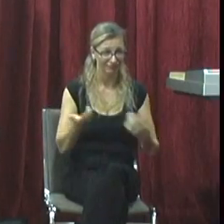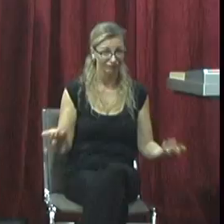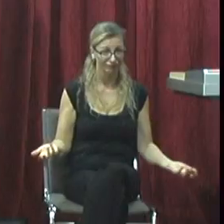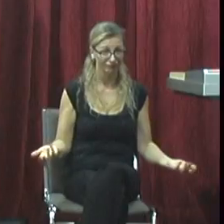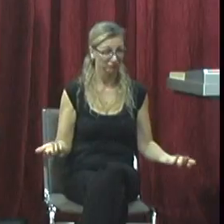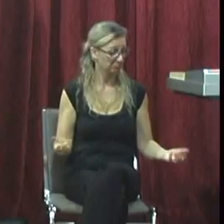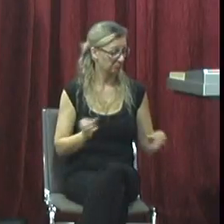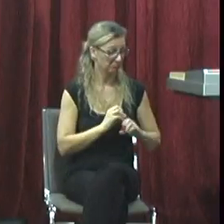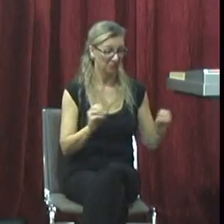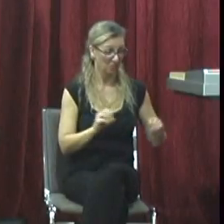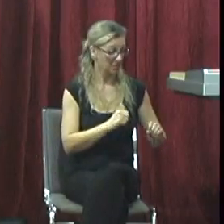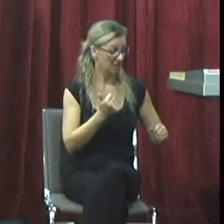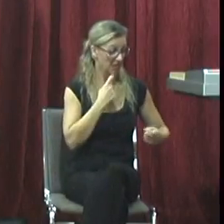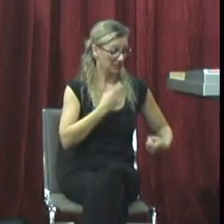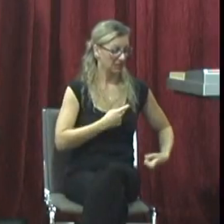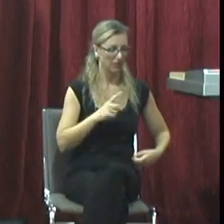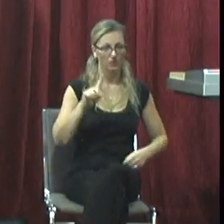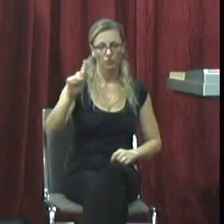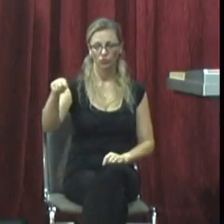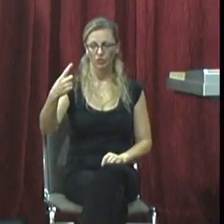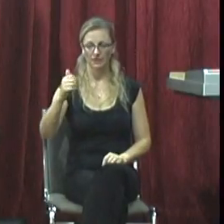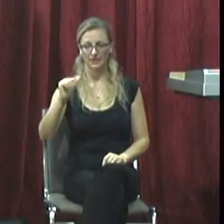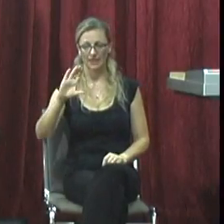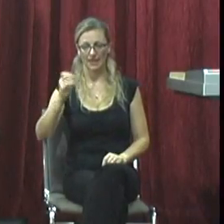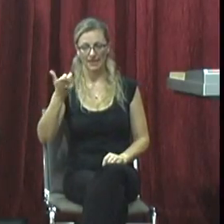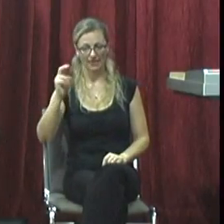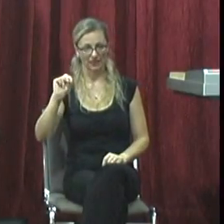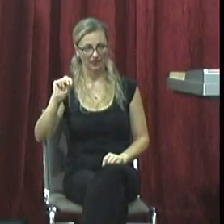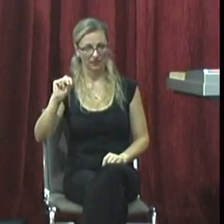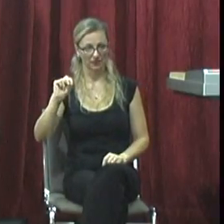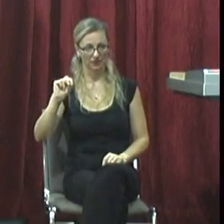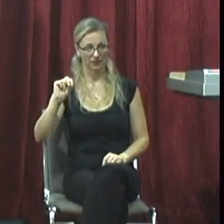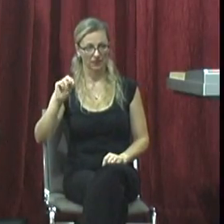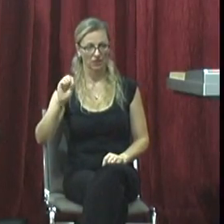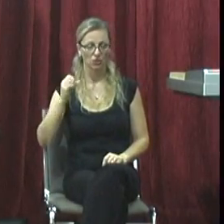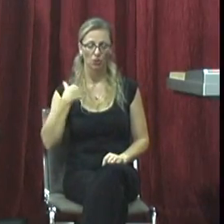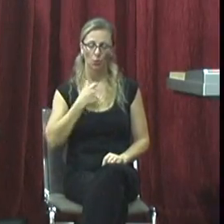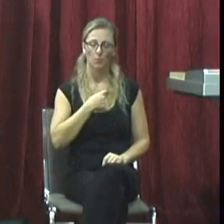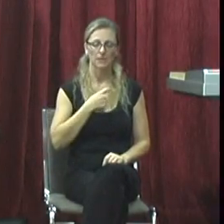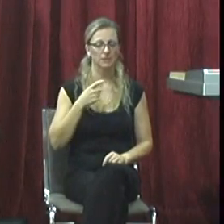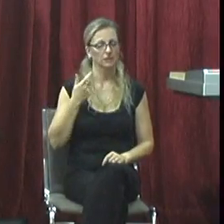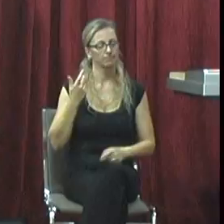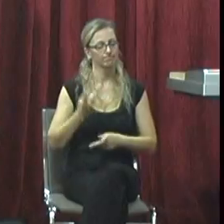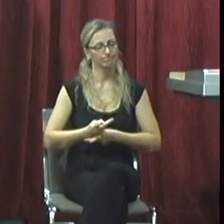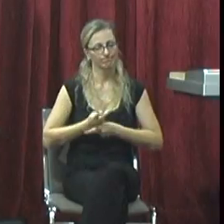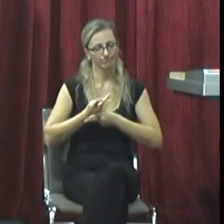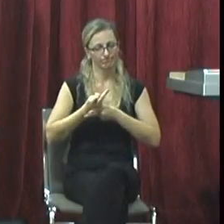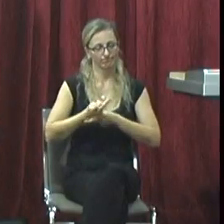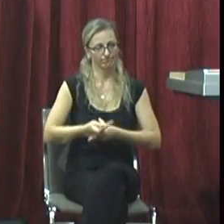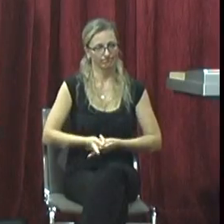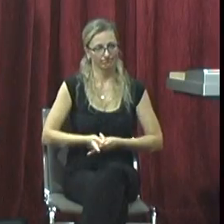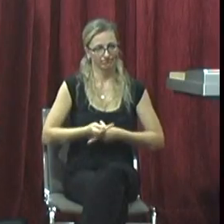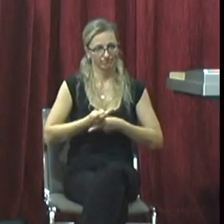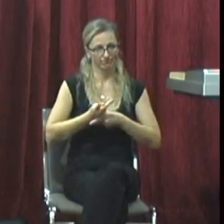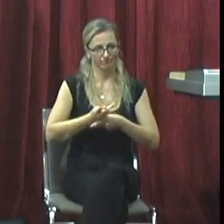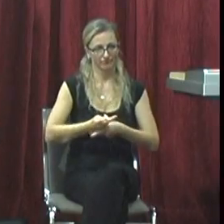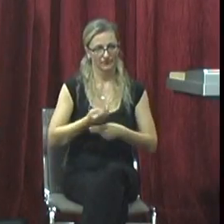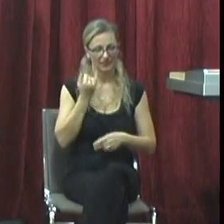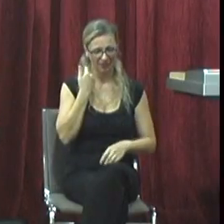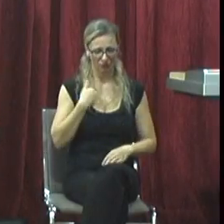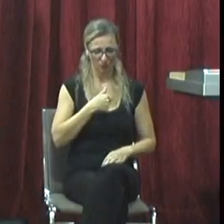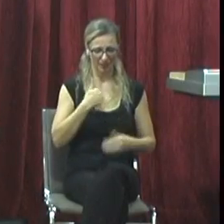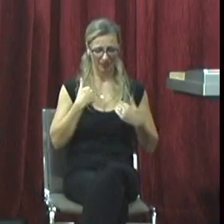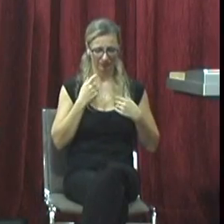sinned. So we need to watch out for sin in the camp and understand that if it's there, it can have an